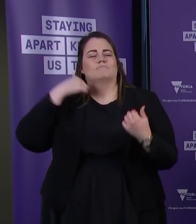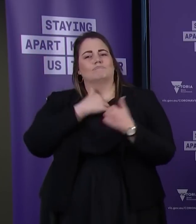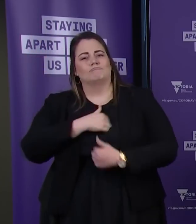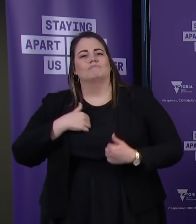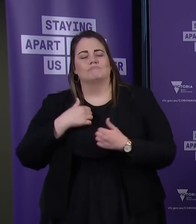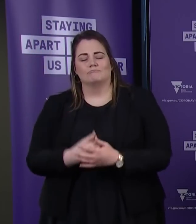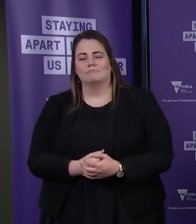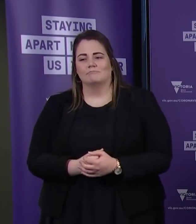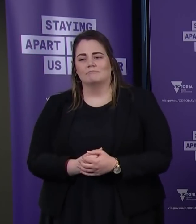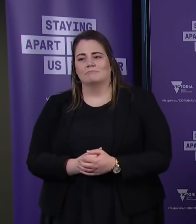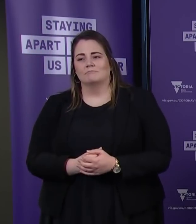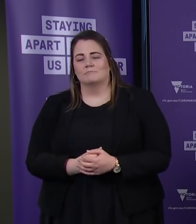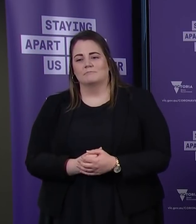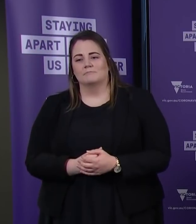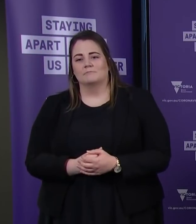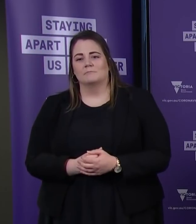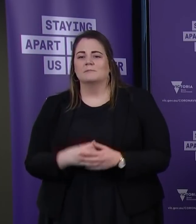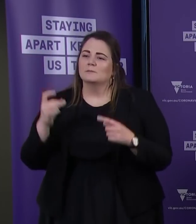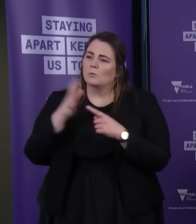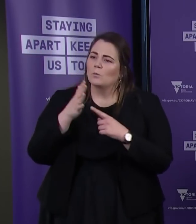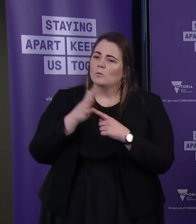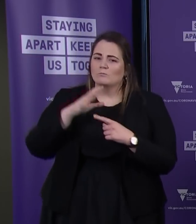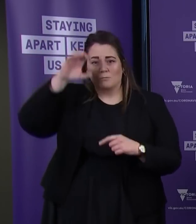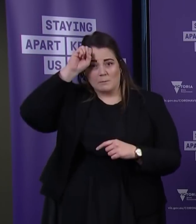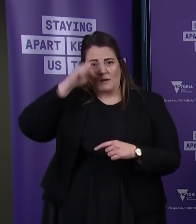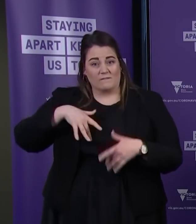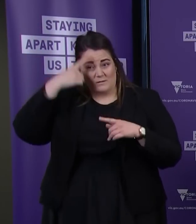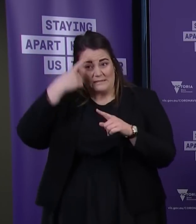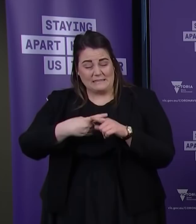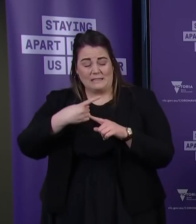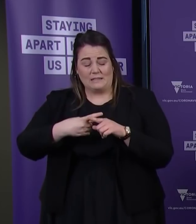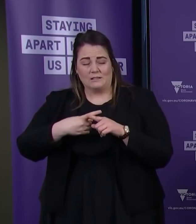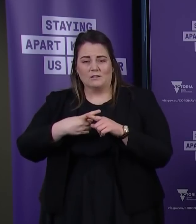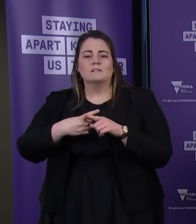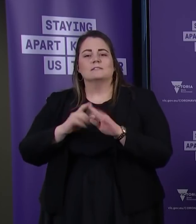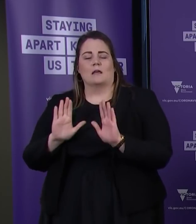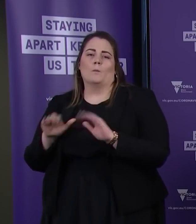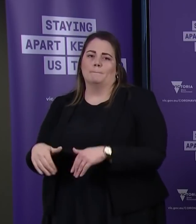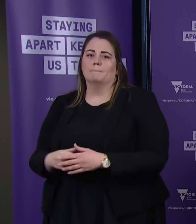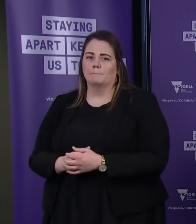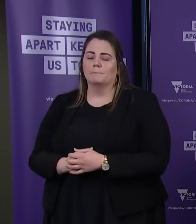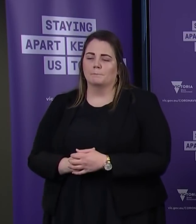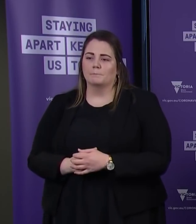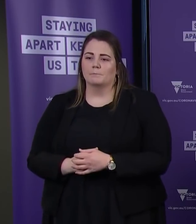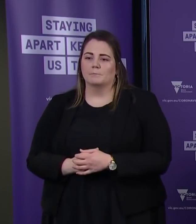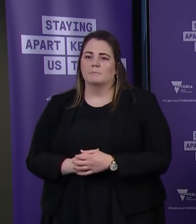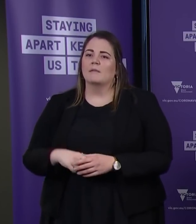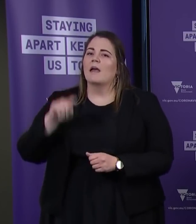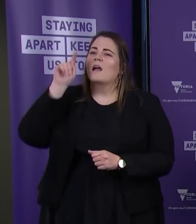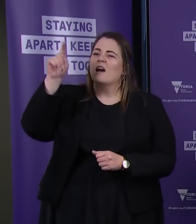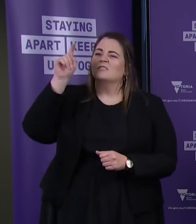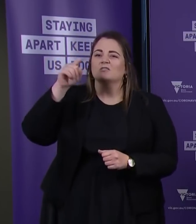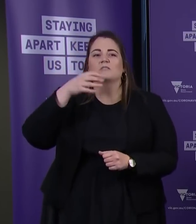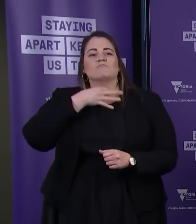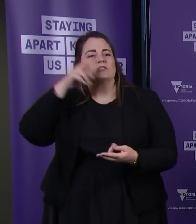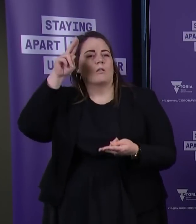key things are not being out when unwell, and obviously wearing masks. But outdoors is a lower risk environment. I want people to